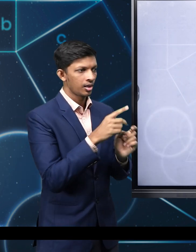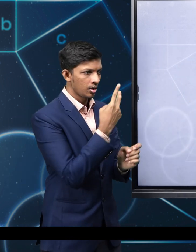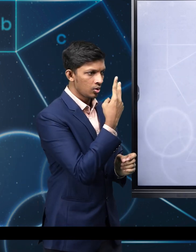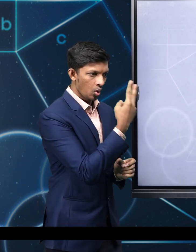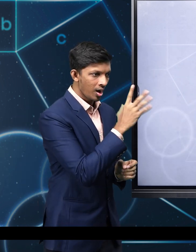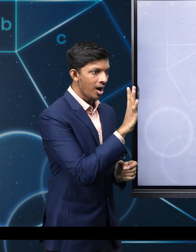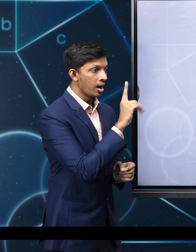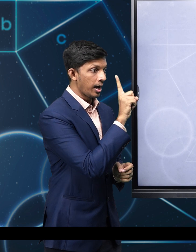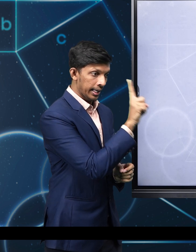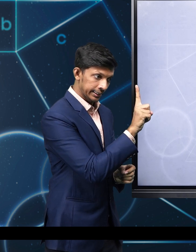odd number,